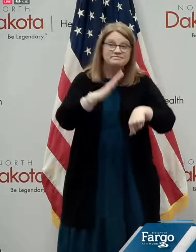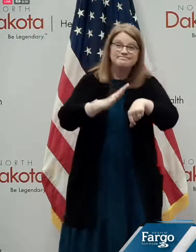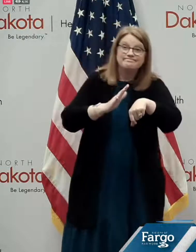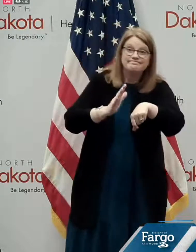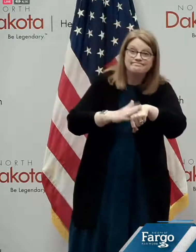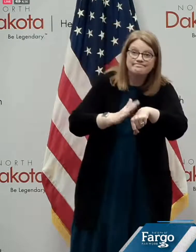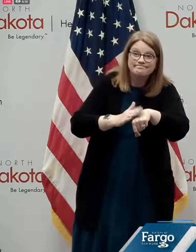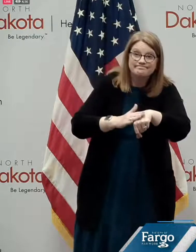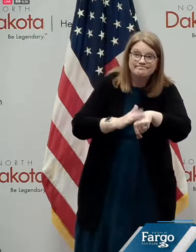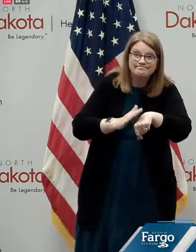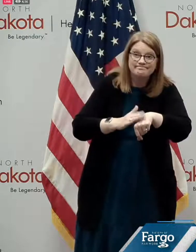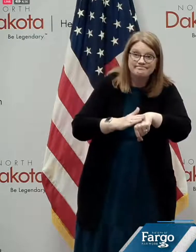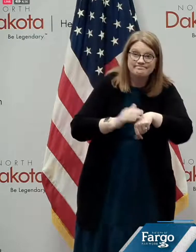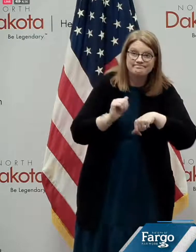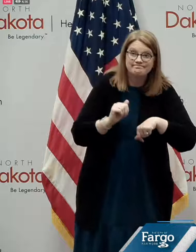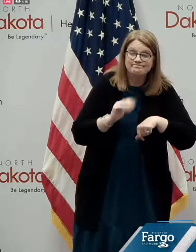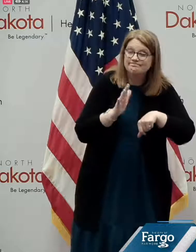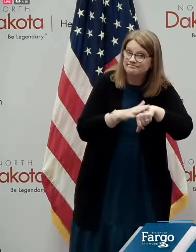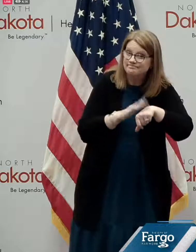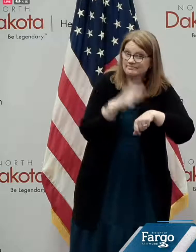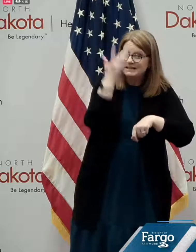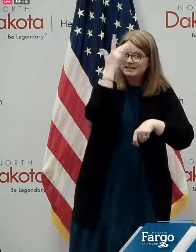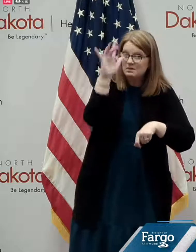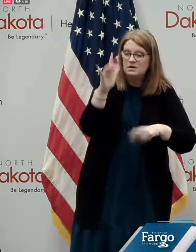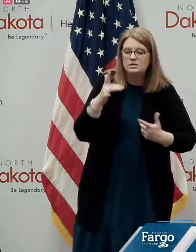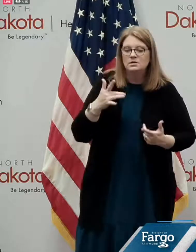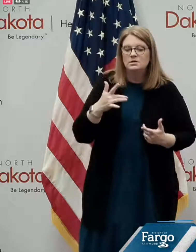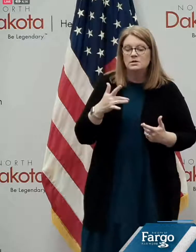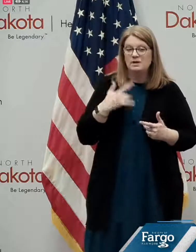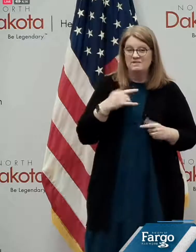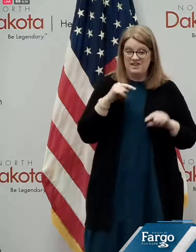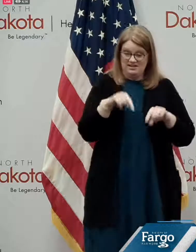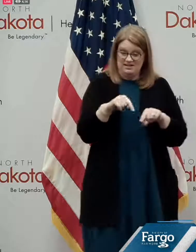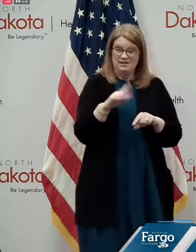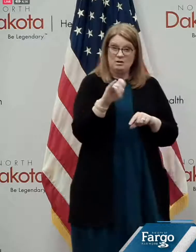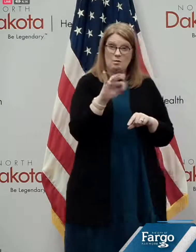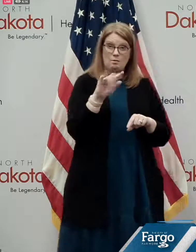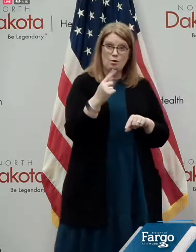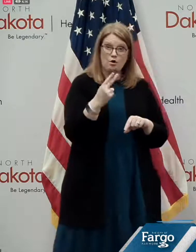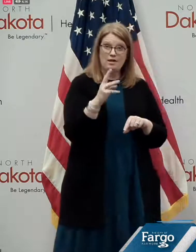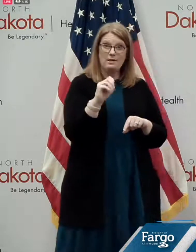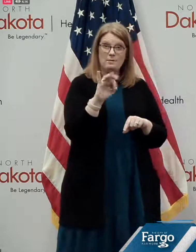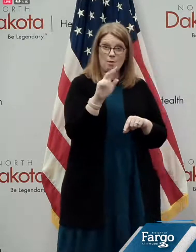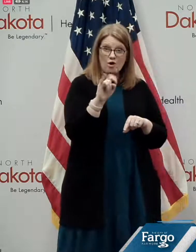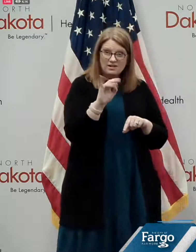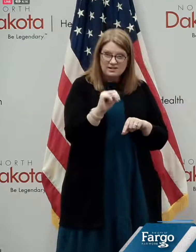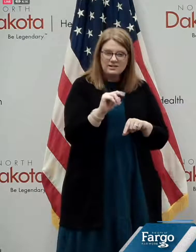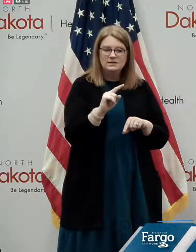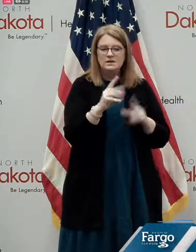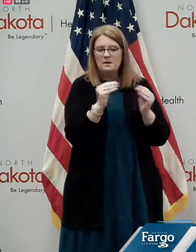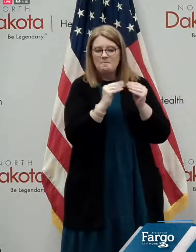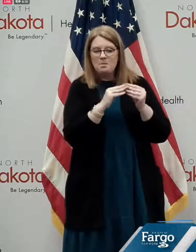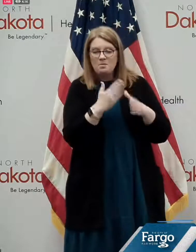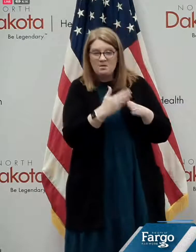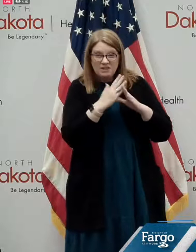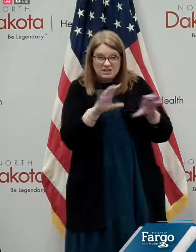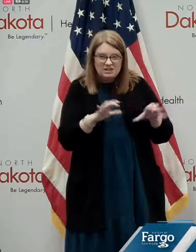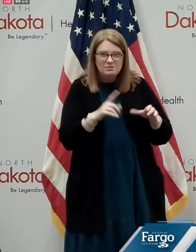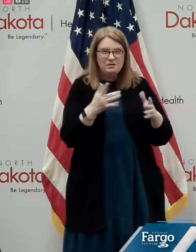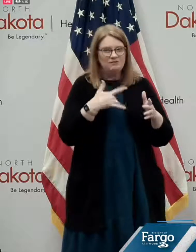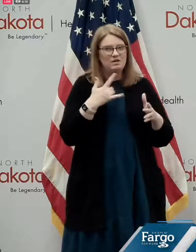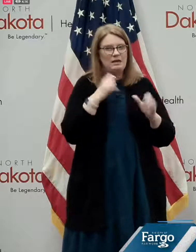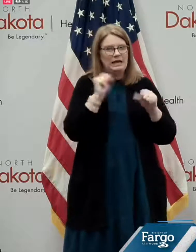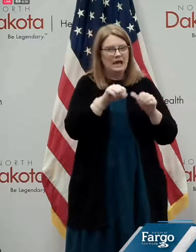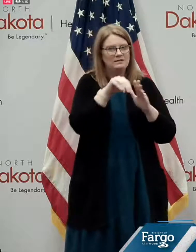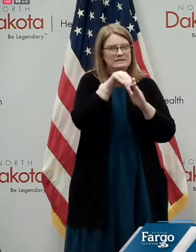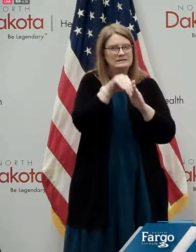be smart here. We think that we can get the rate down in Burley Morton through coordination and messaging and more prevention activity. And there's